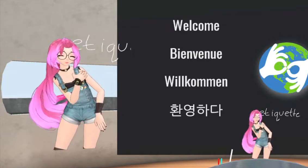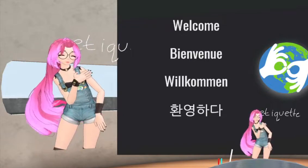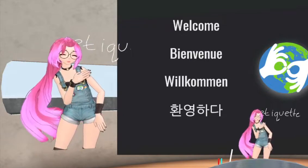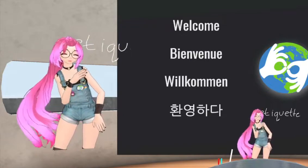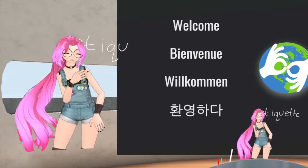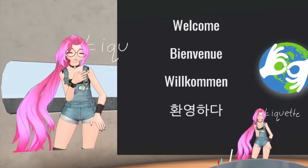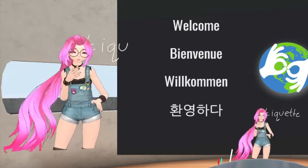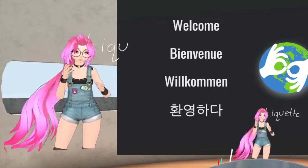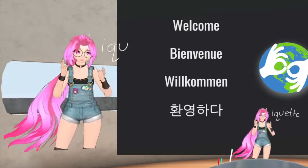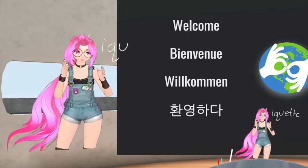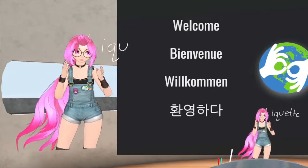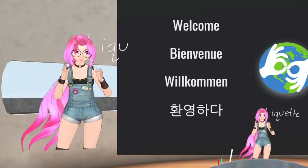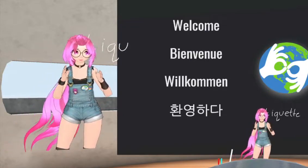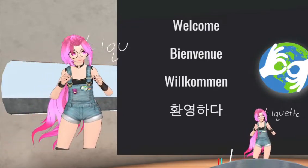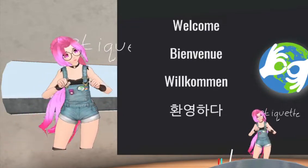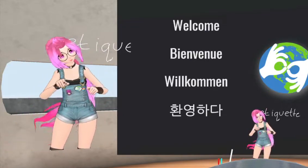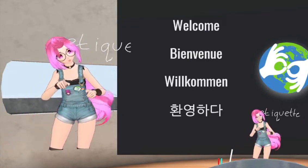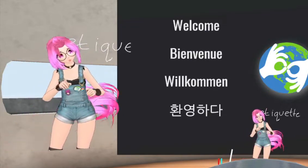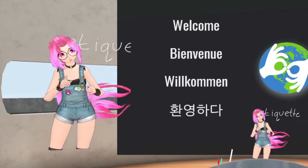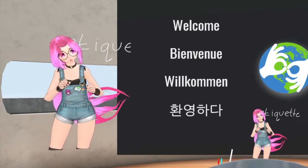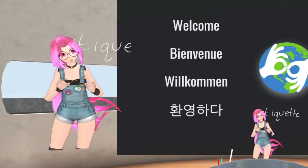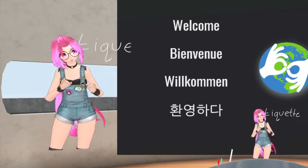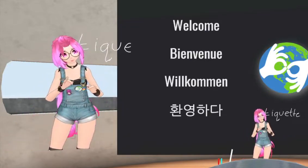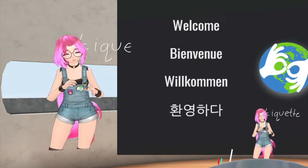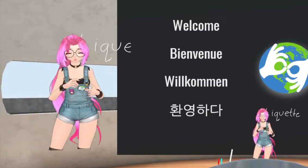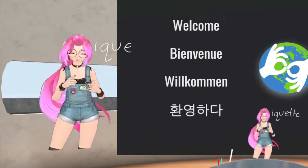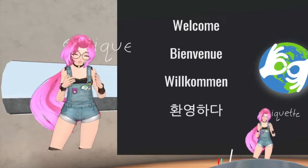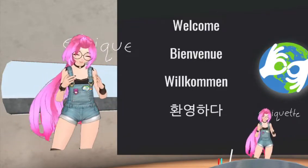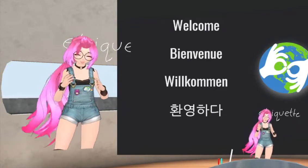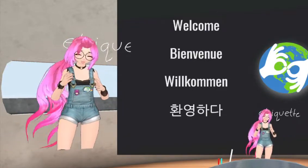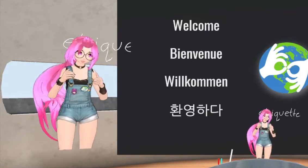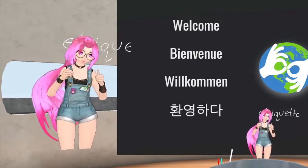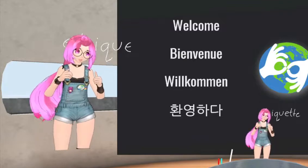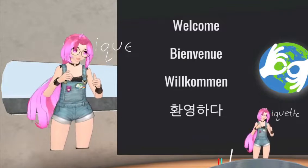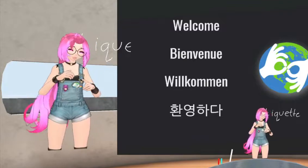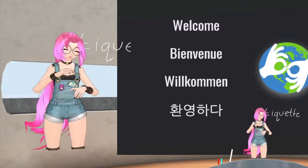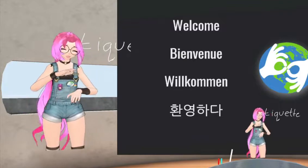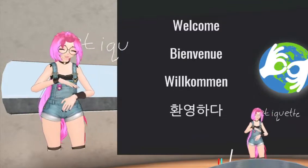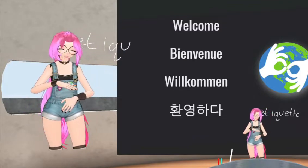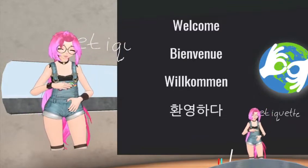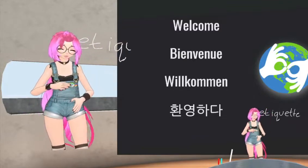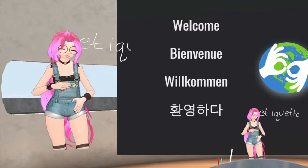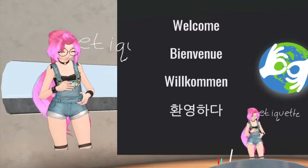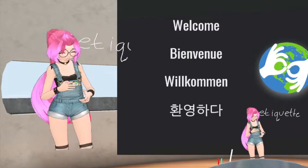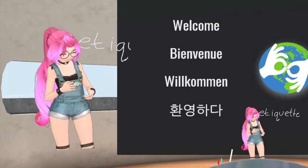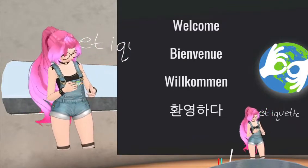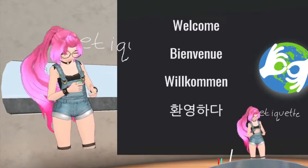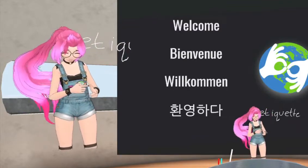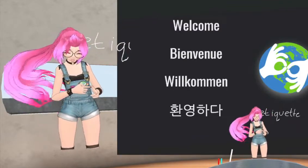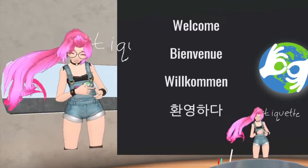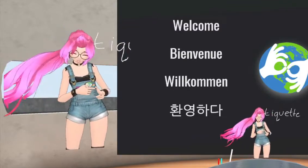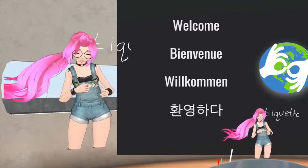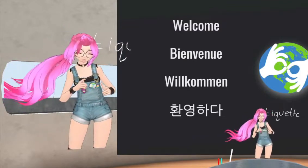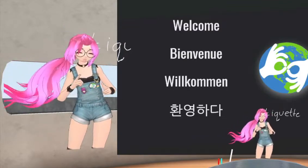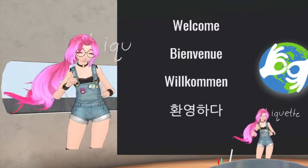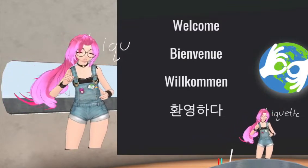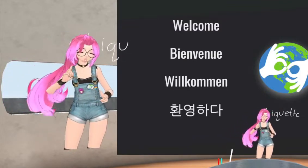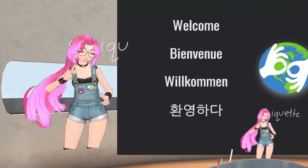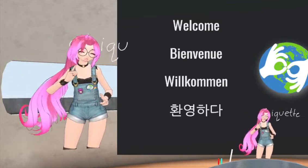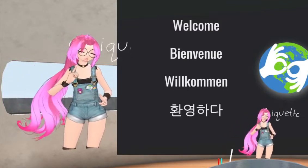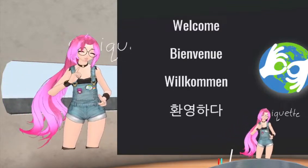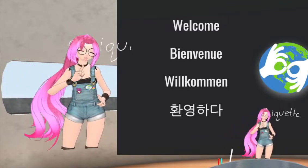So yeah, no, we're not going to go over this lesson. So yeah, today we're going to go over some deaf culture, some slang, and just